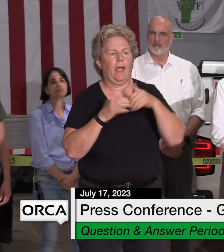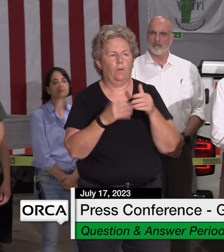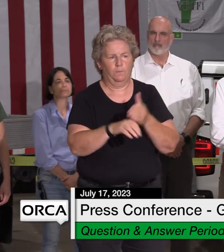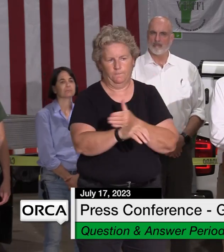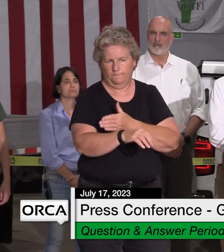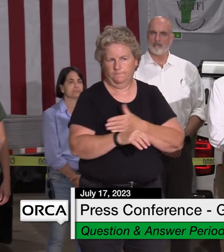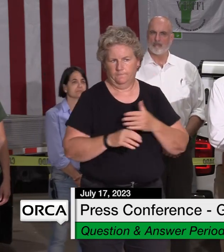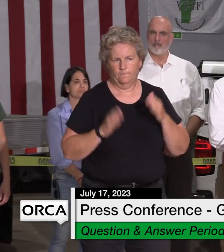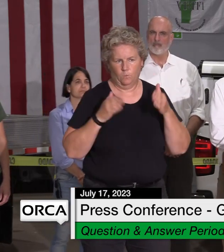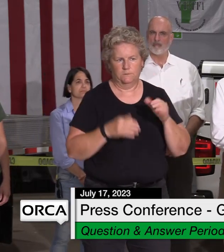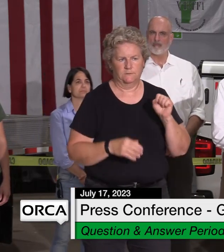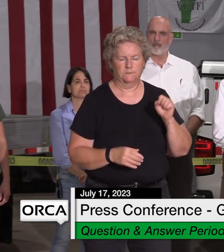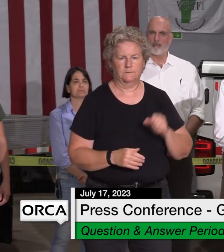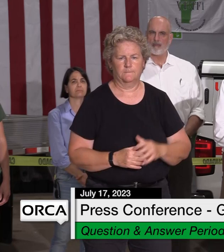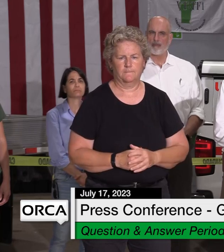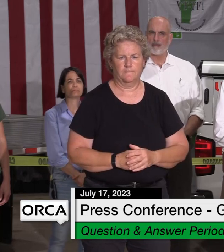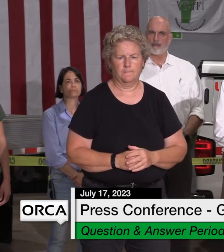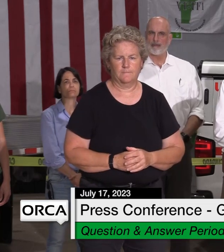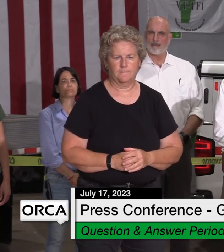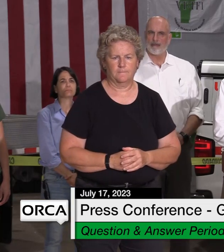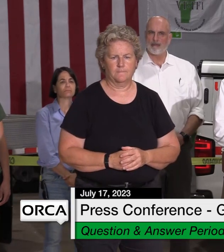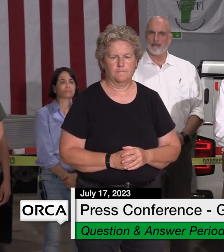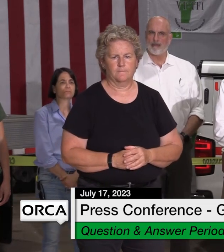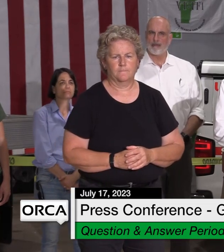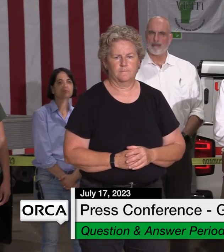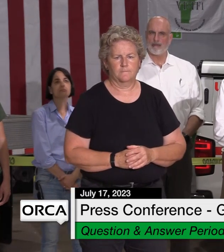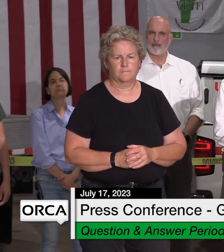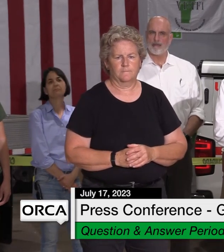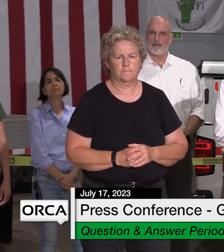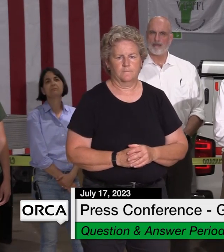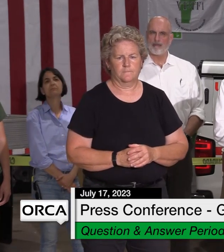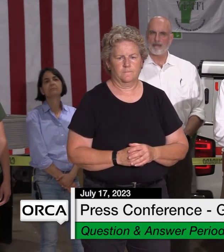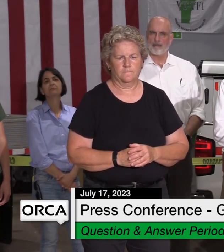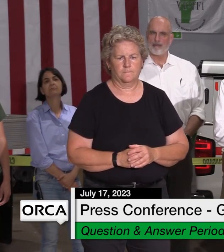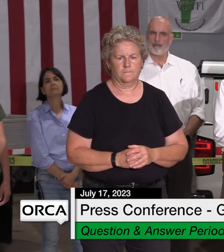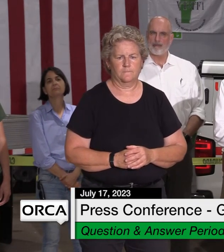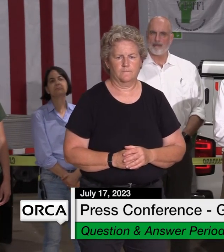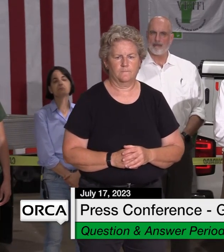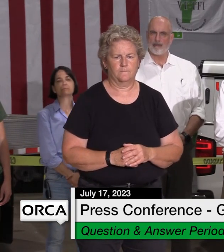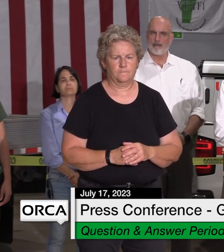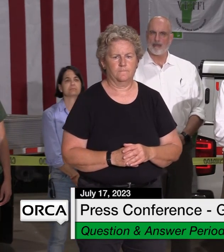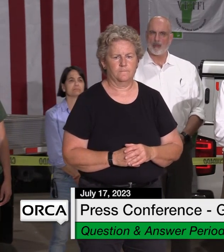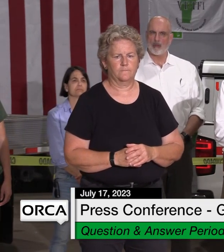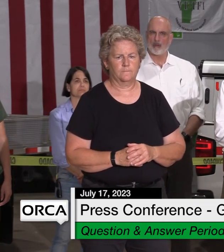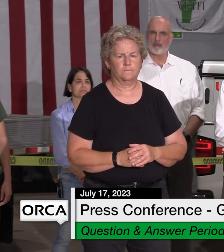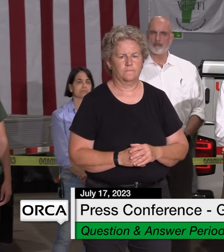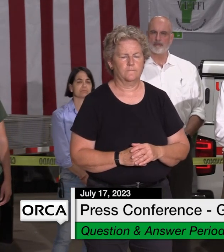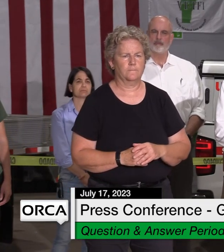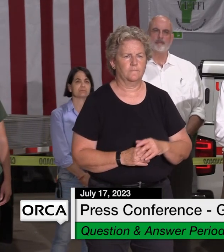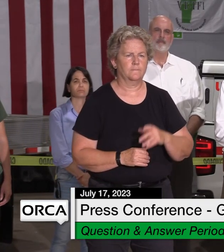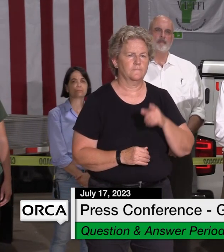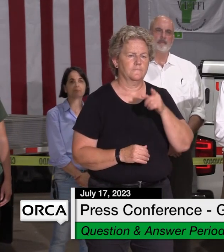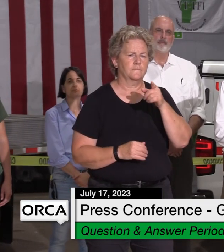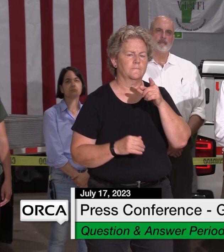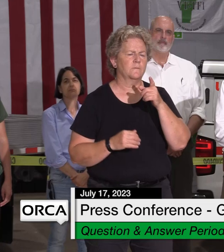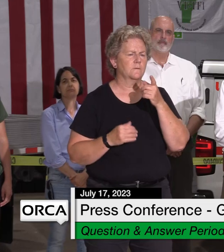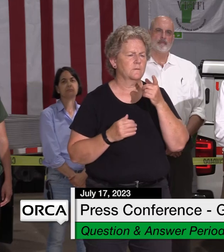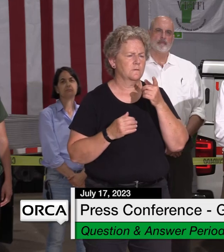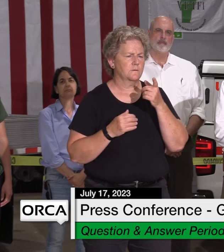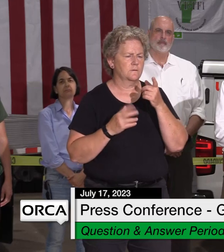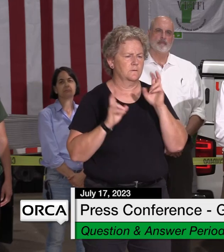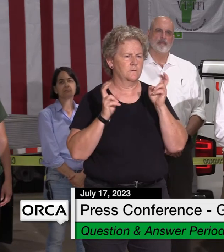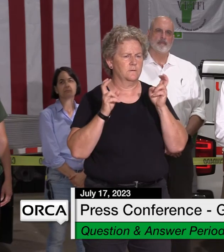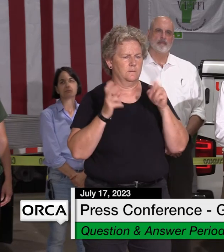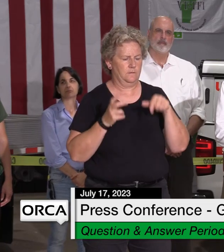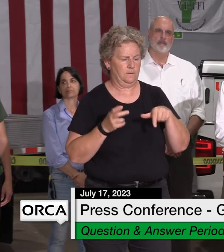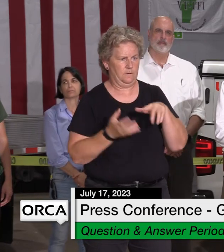long-term cost of repeated reaction to a natural catastrophe like this? 12